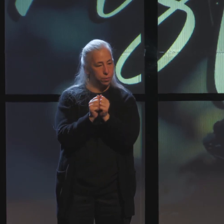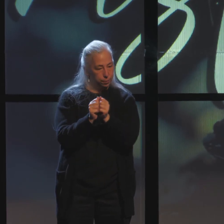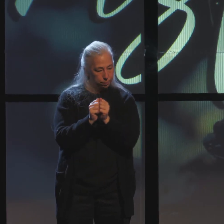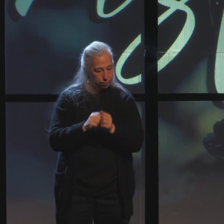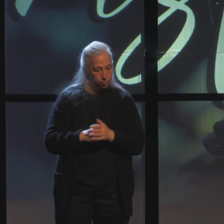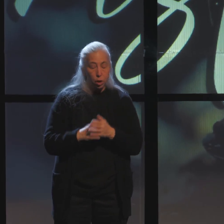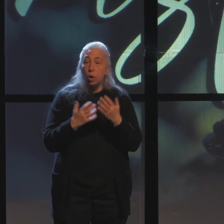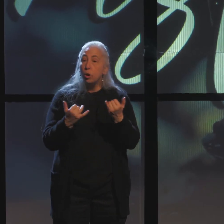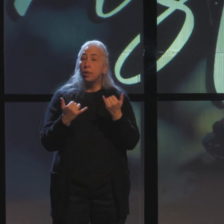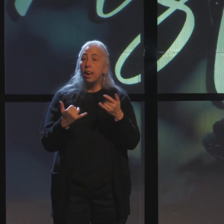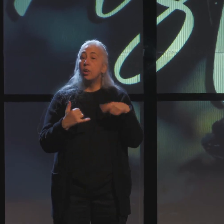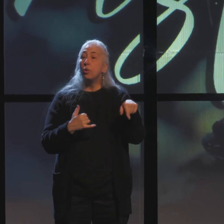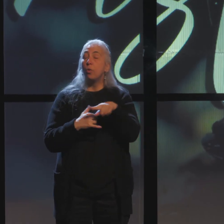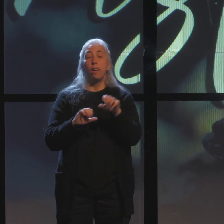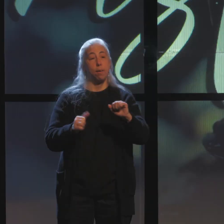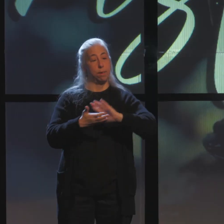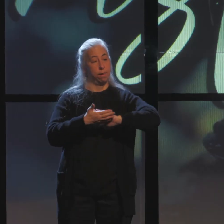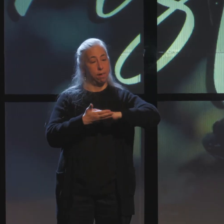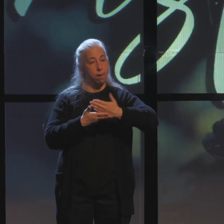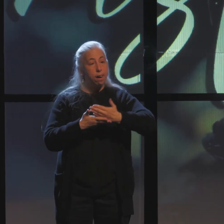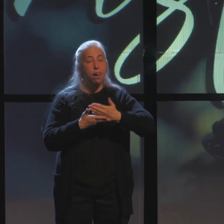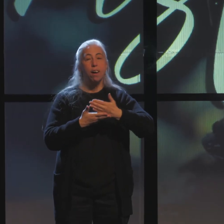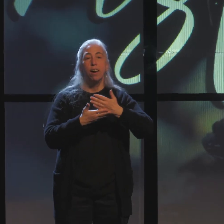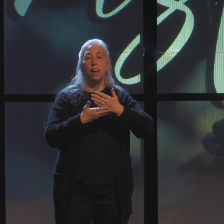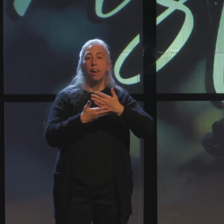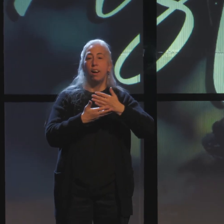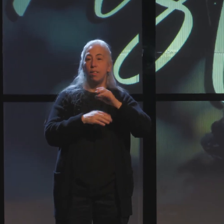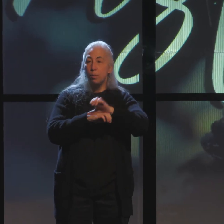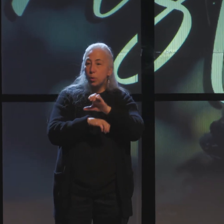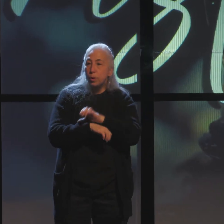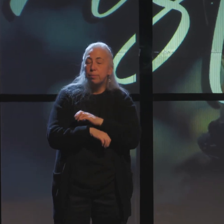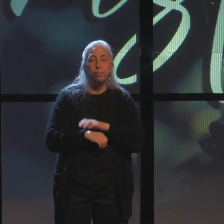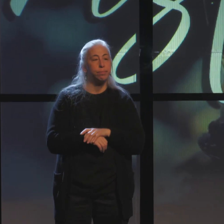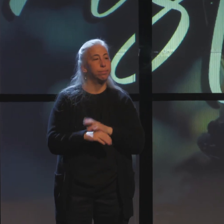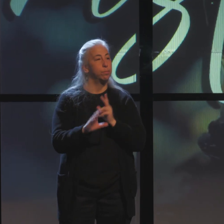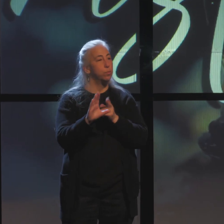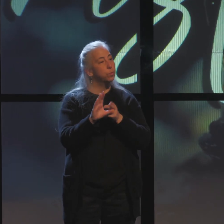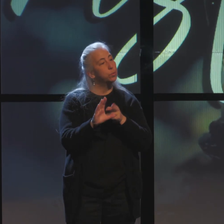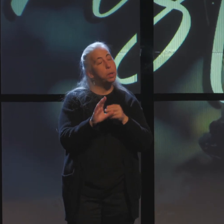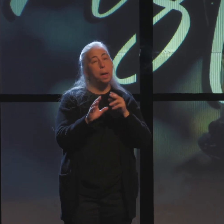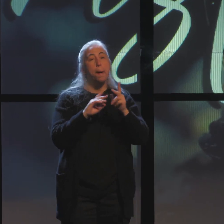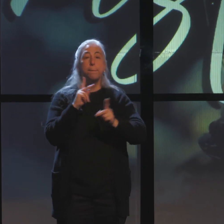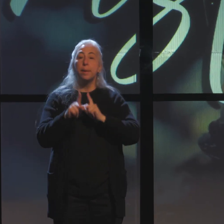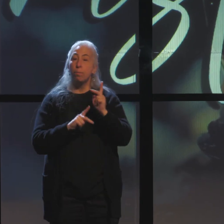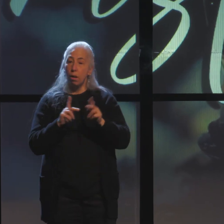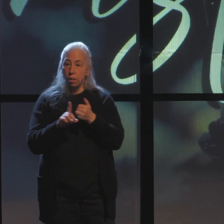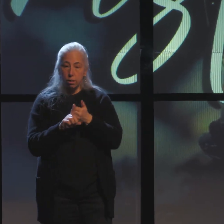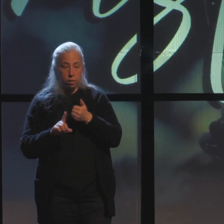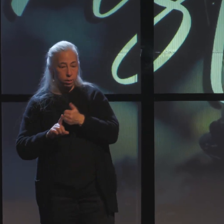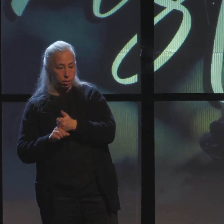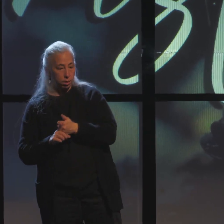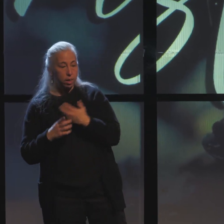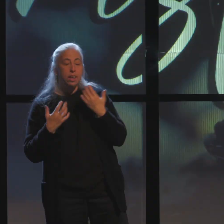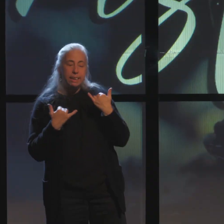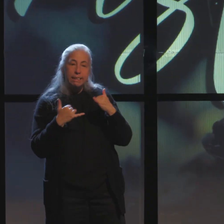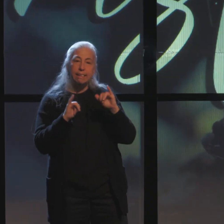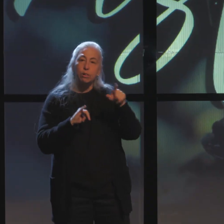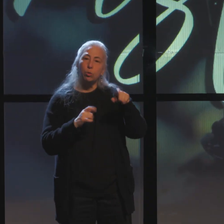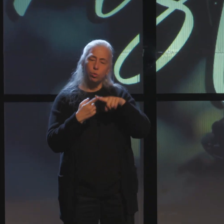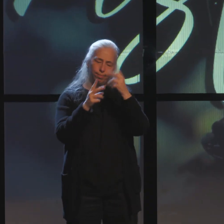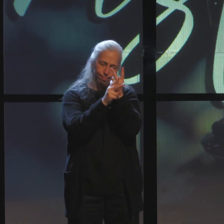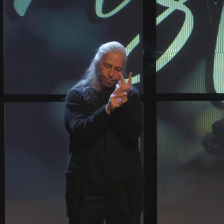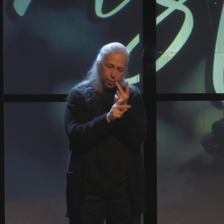space, we tune in online, we participate as people who still have some things to figure out in